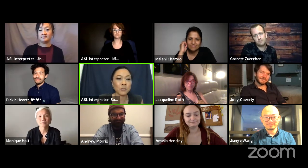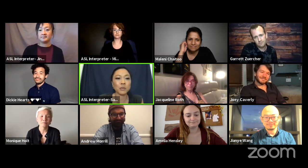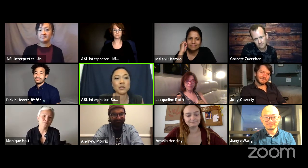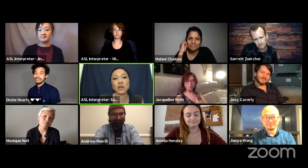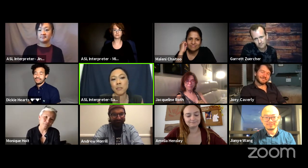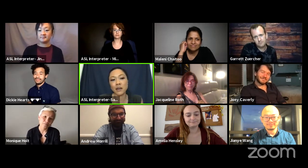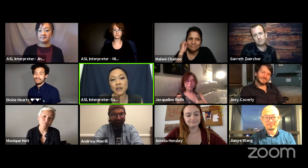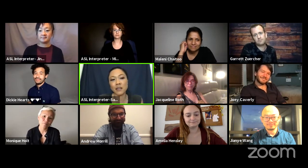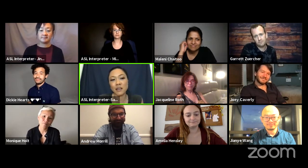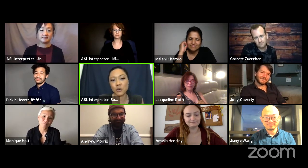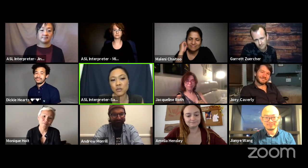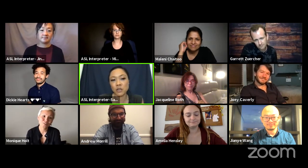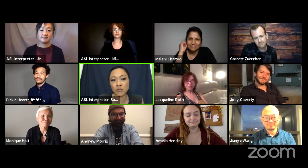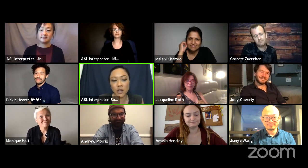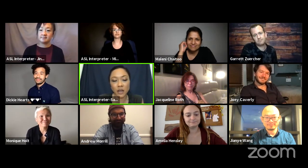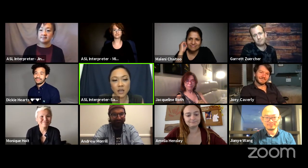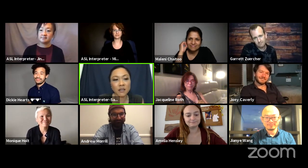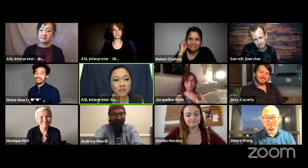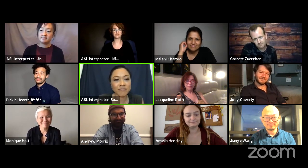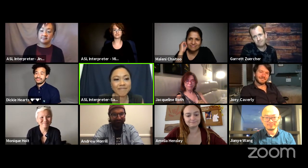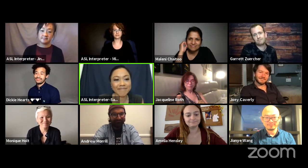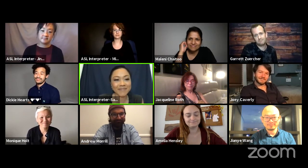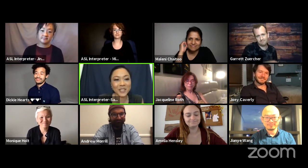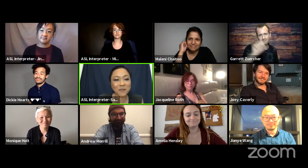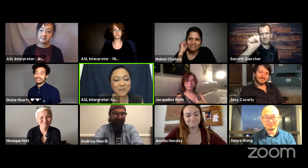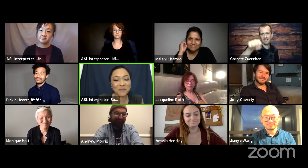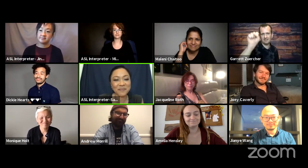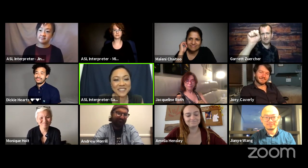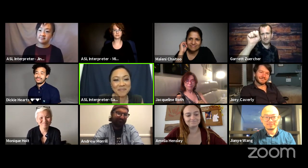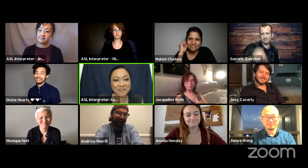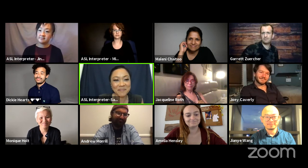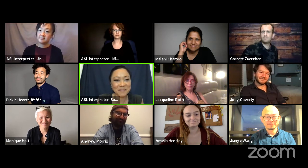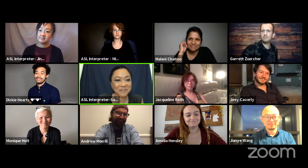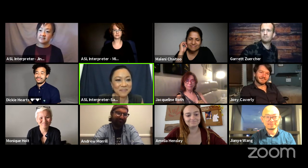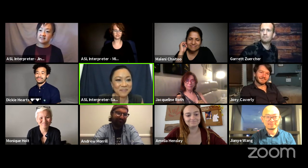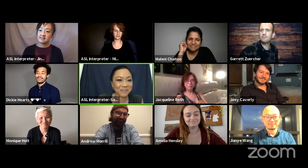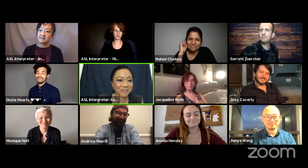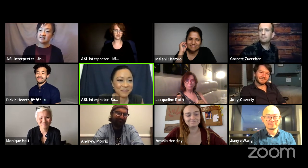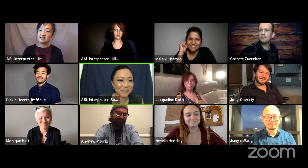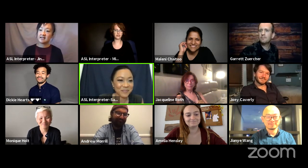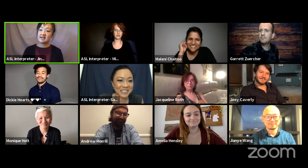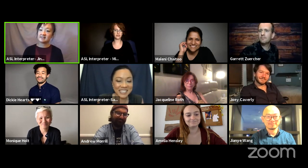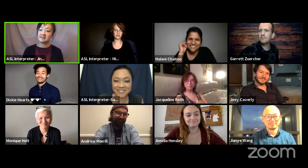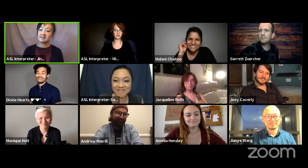able to embody that in order to convey it. So, yep. Yes.